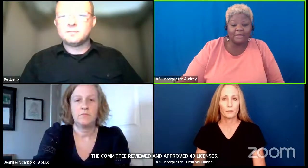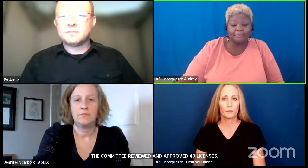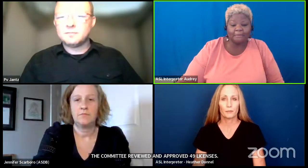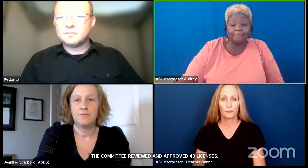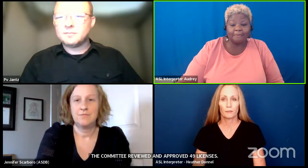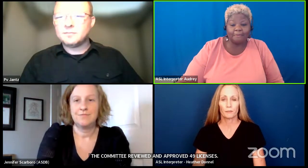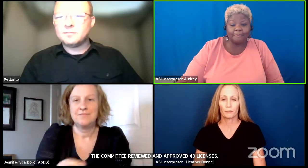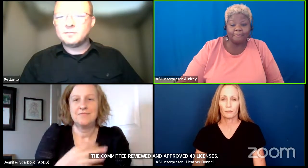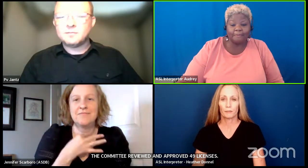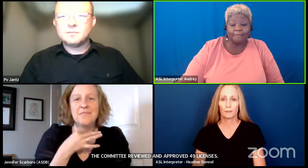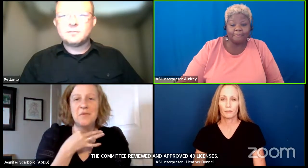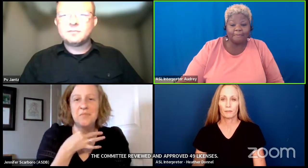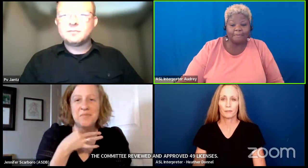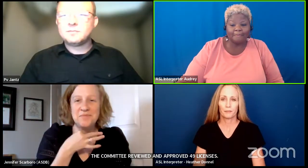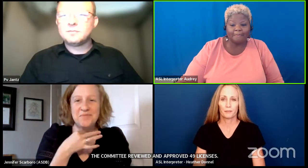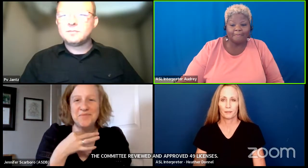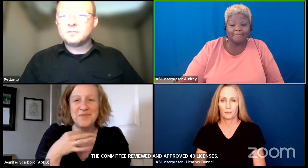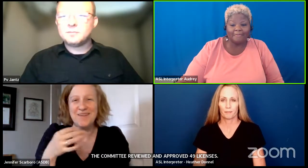Committee update?